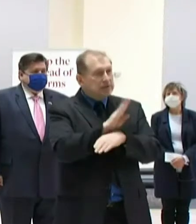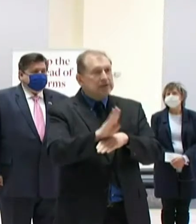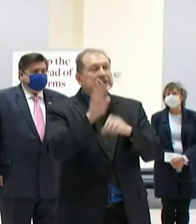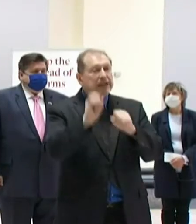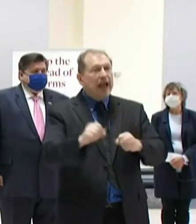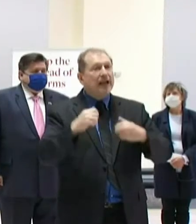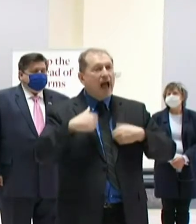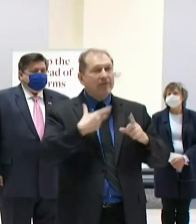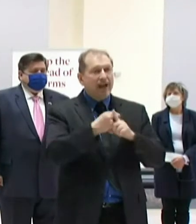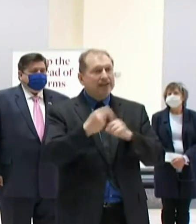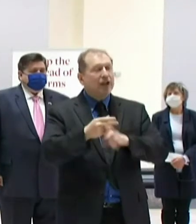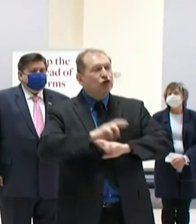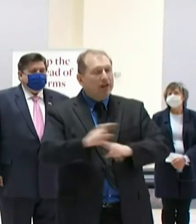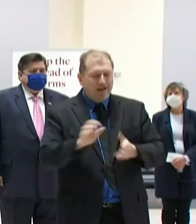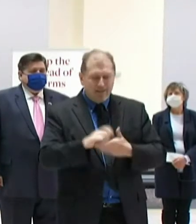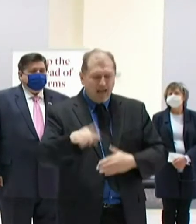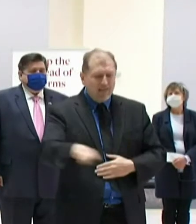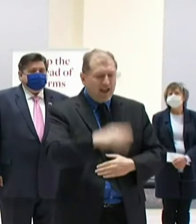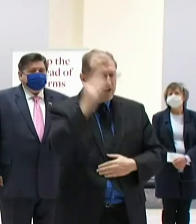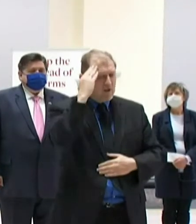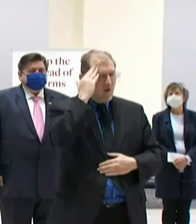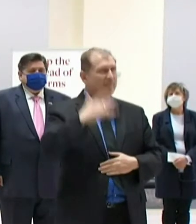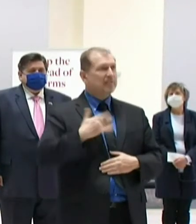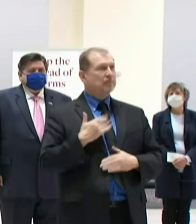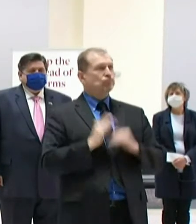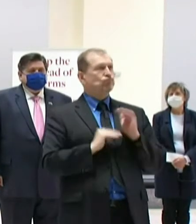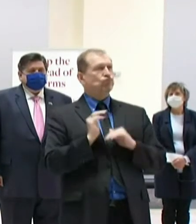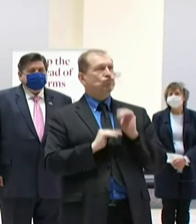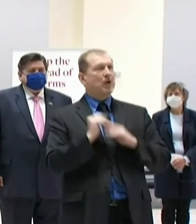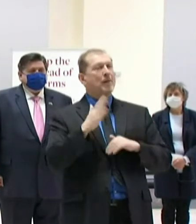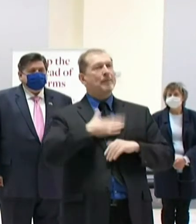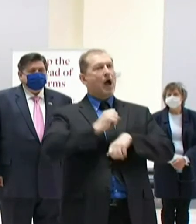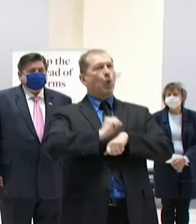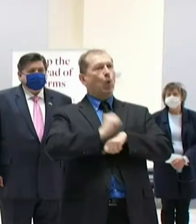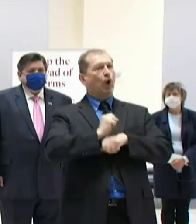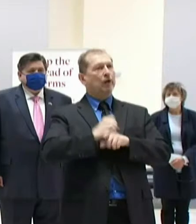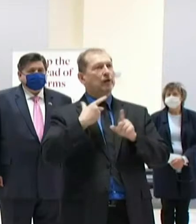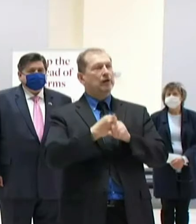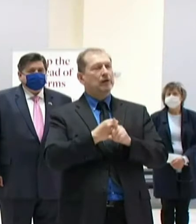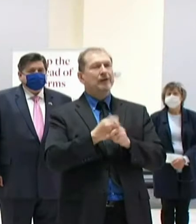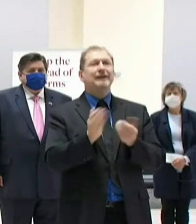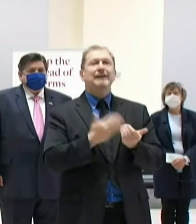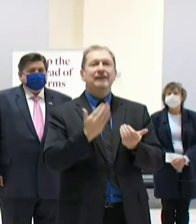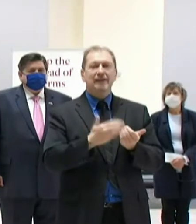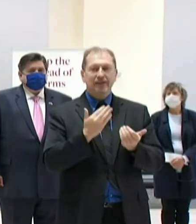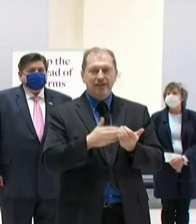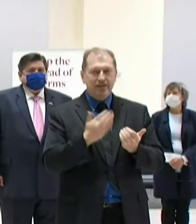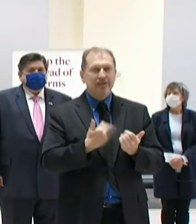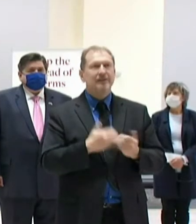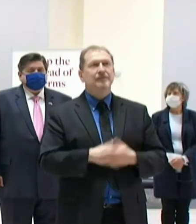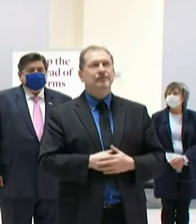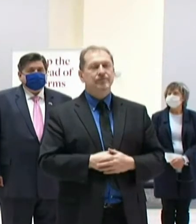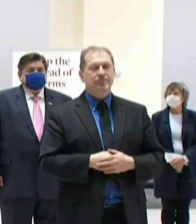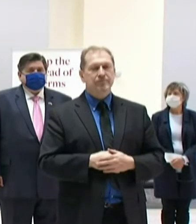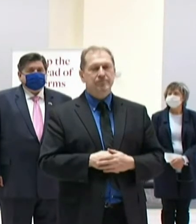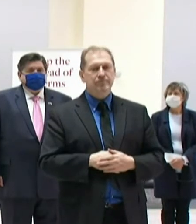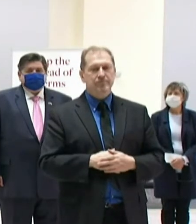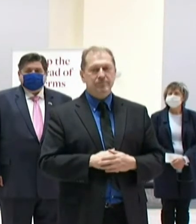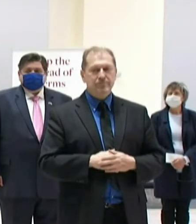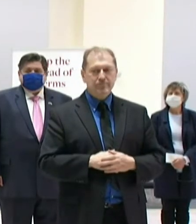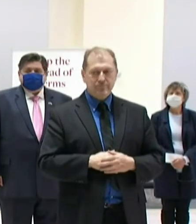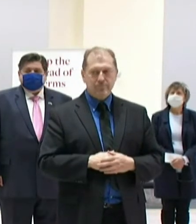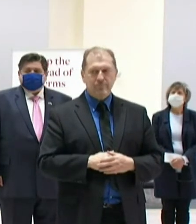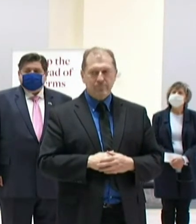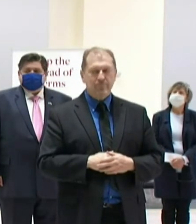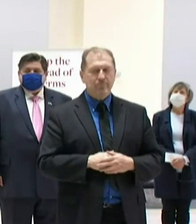they know they can get that vaccine in a place of safety and they can come back to work comfortably.